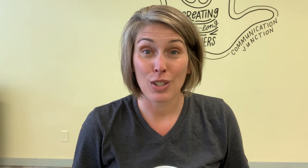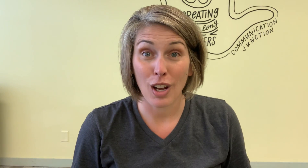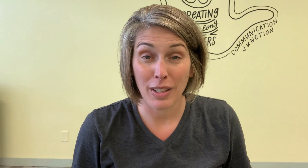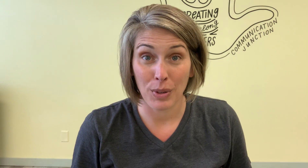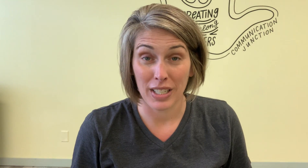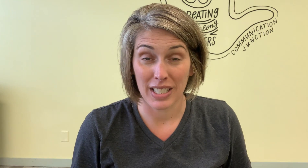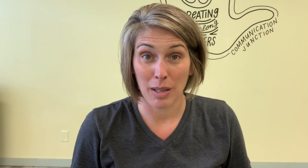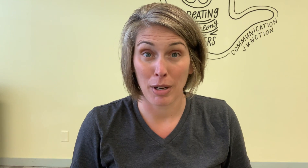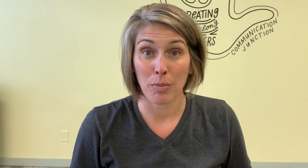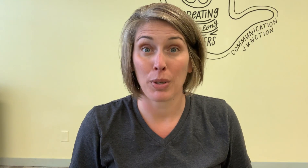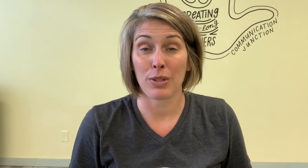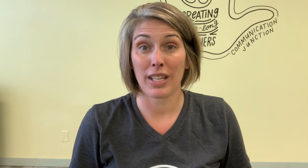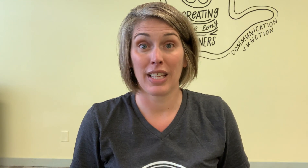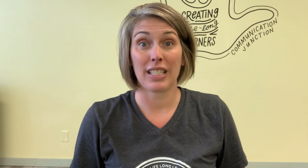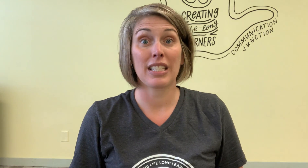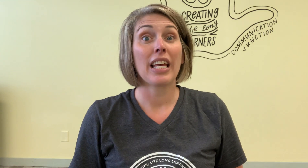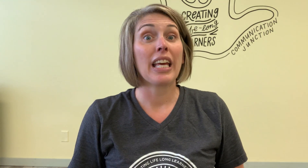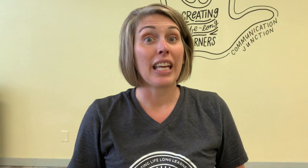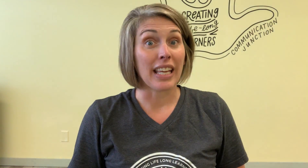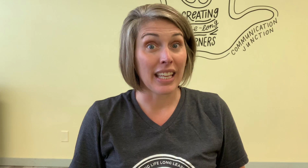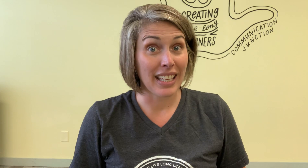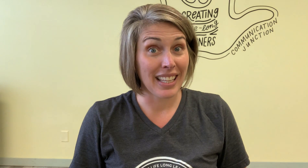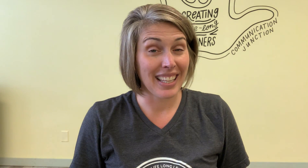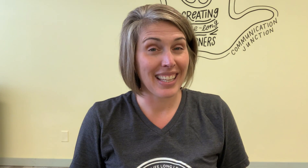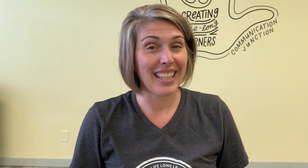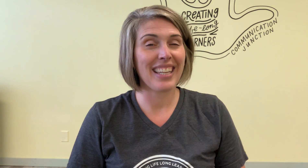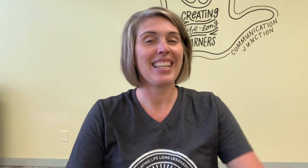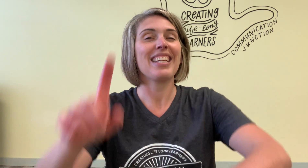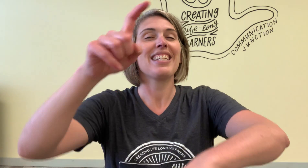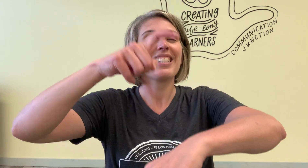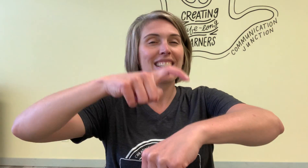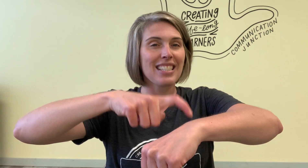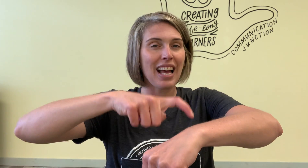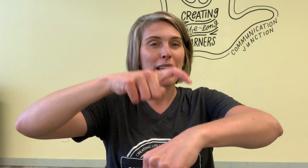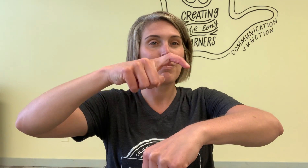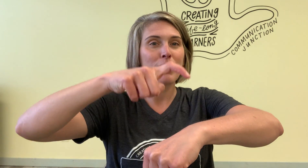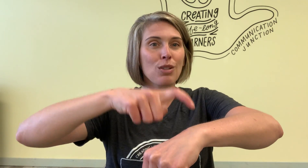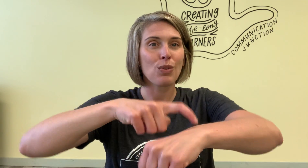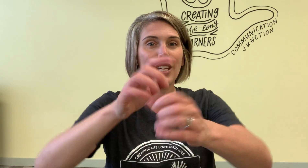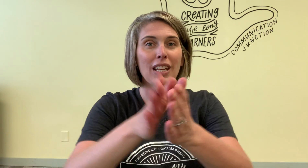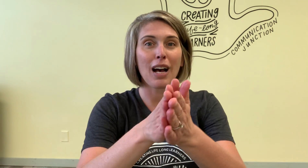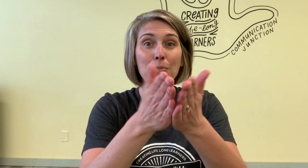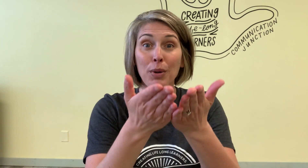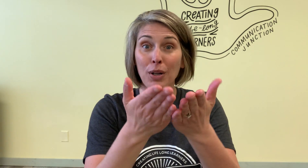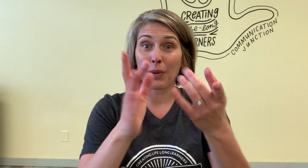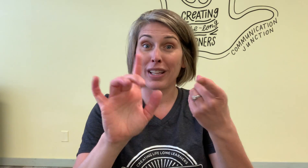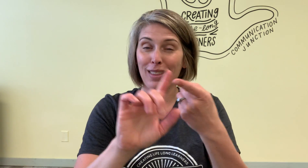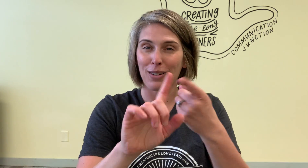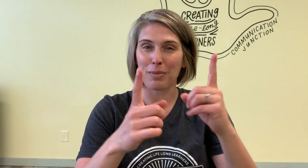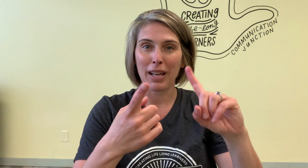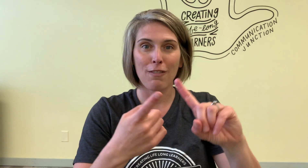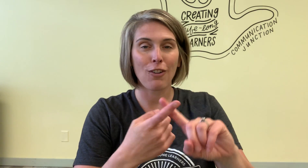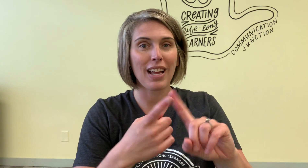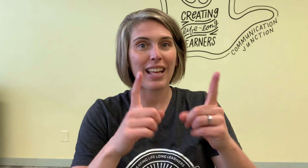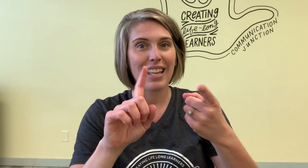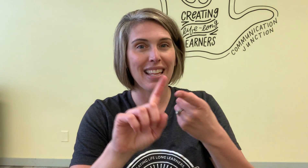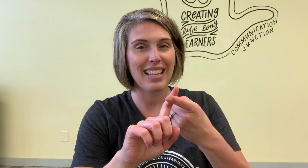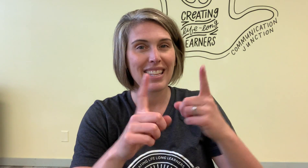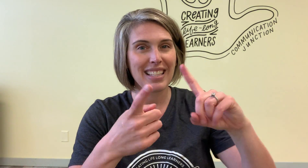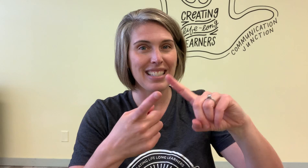song that we're gonna sing about our book goes like this. It is time to read a book with all my